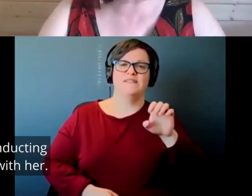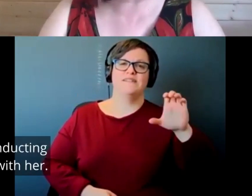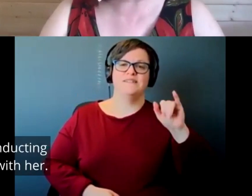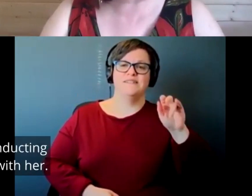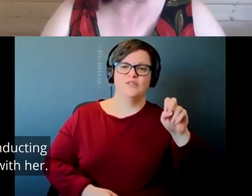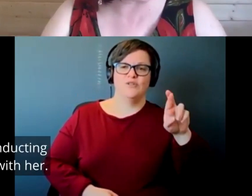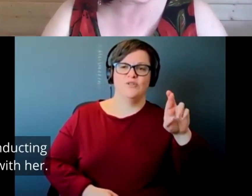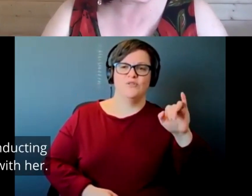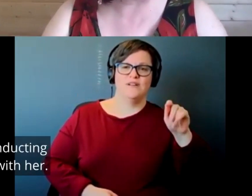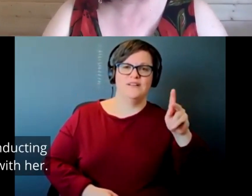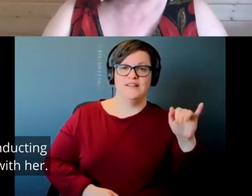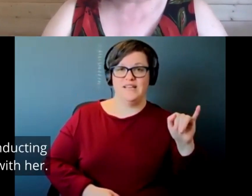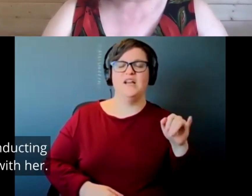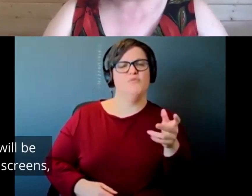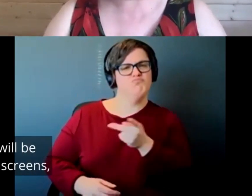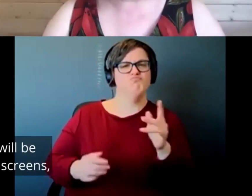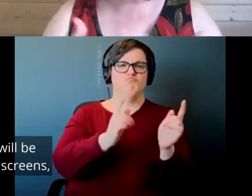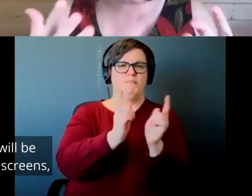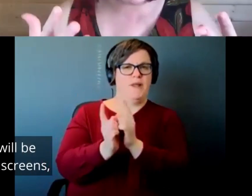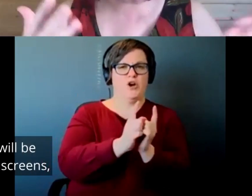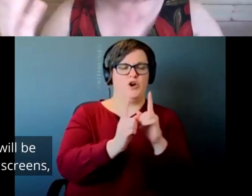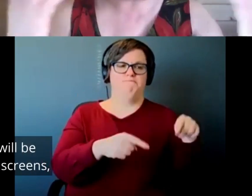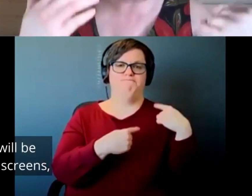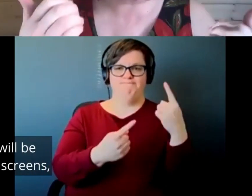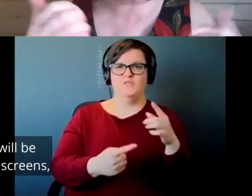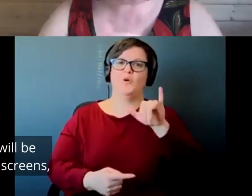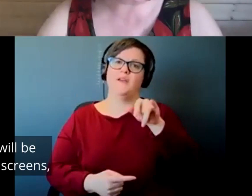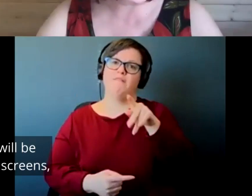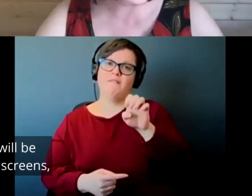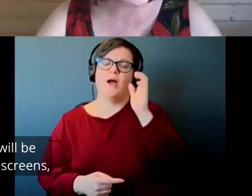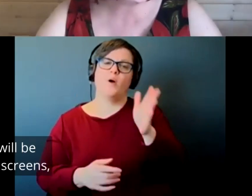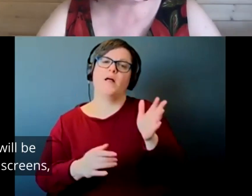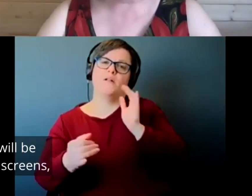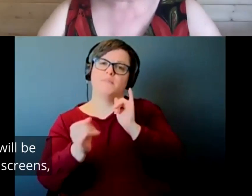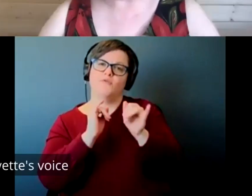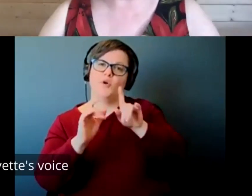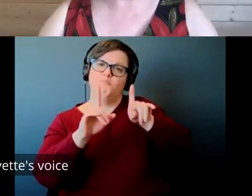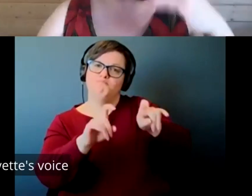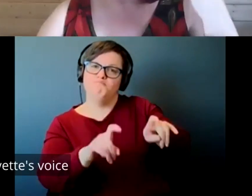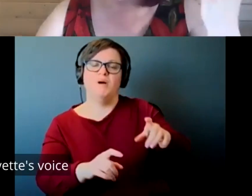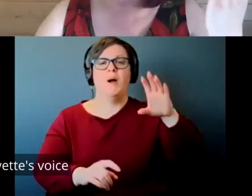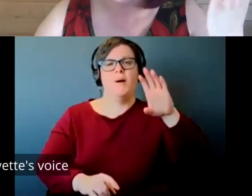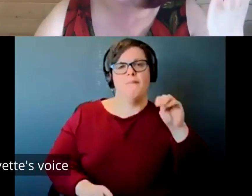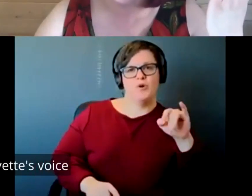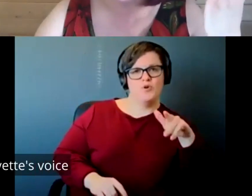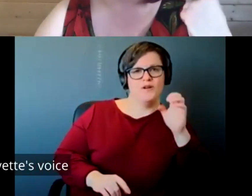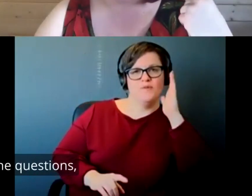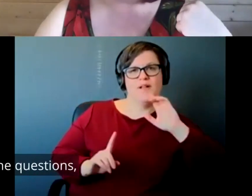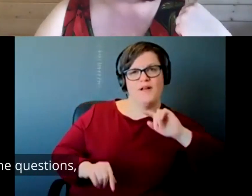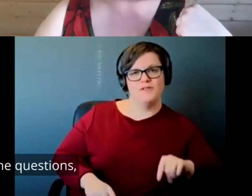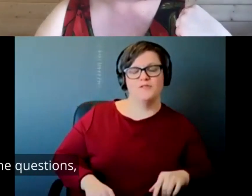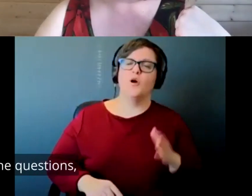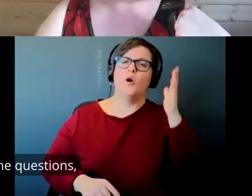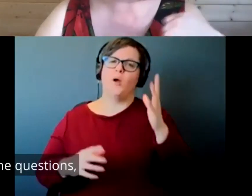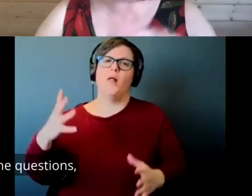will be conducting this interview with her. Yvette and I will be turning off our screens, so you will hear Yvette's voice as she